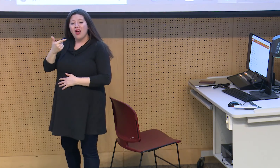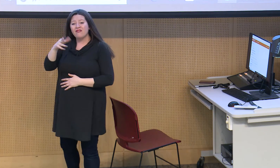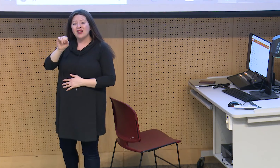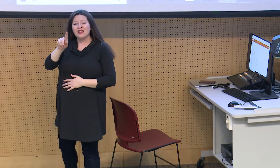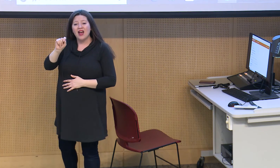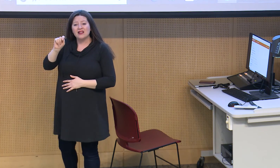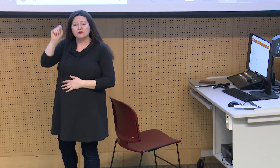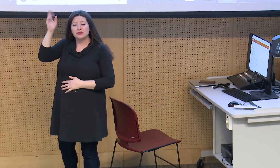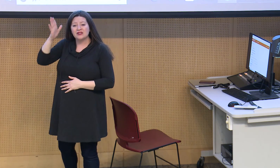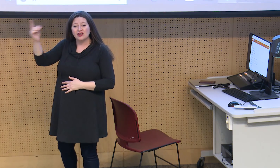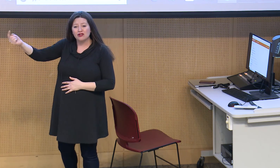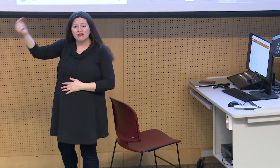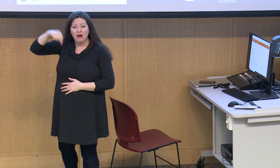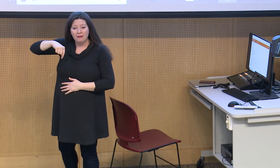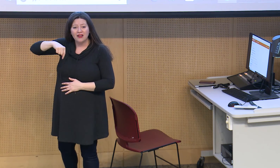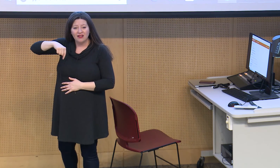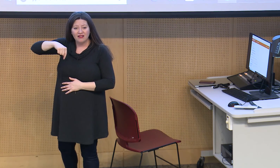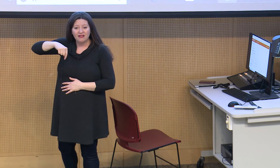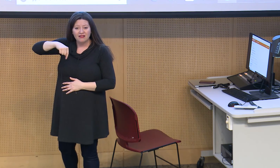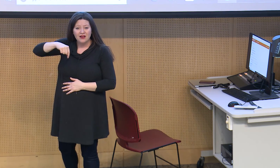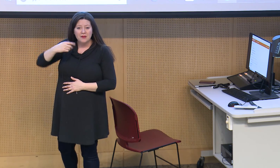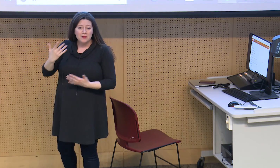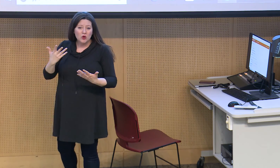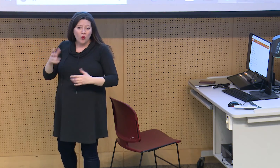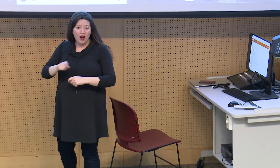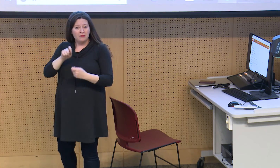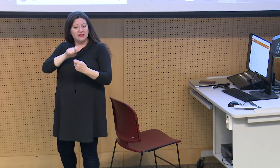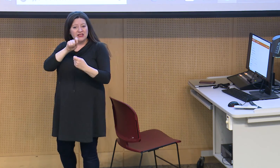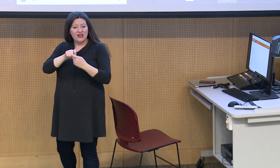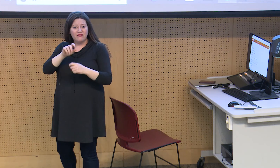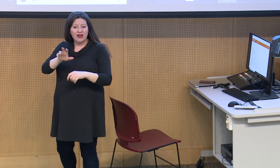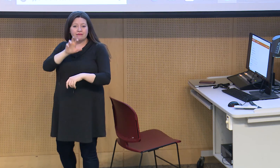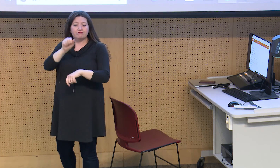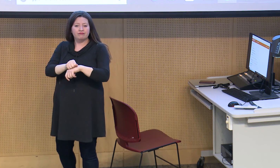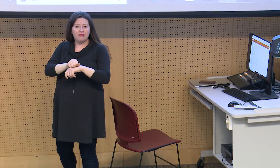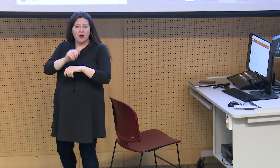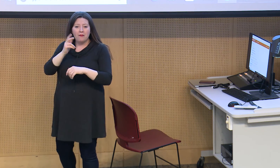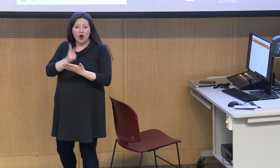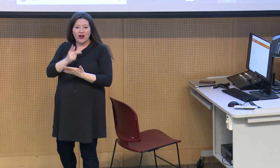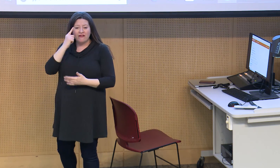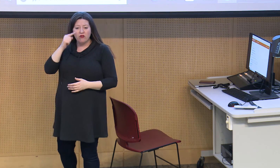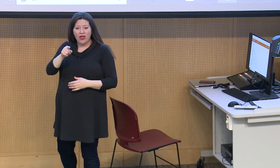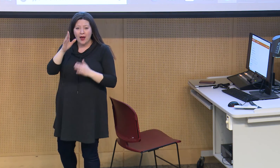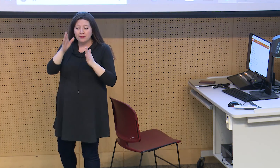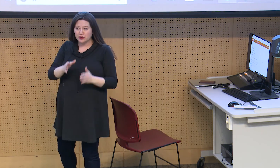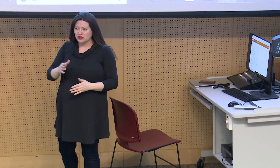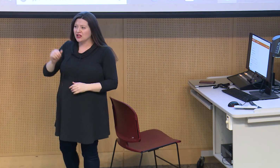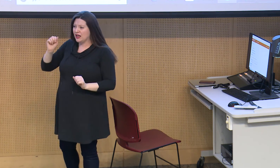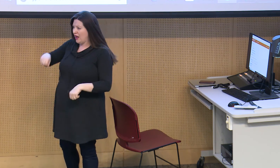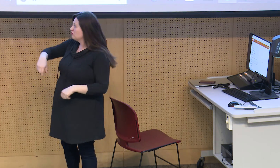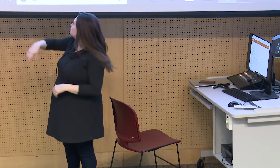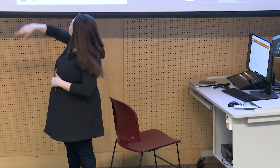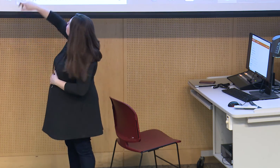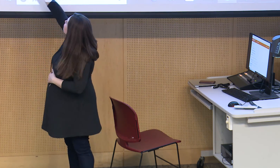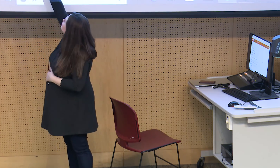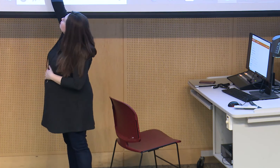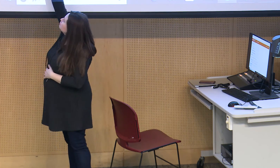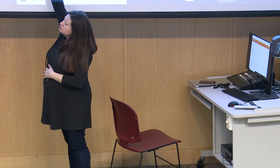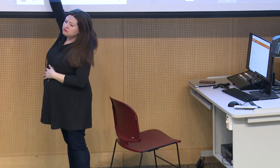So let's say if you want to have a guest speaker come on campus and you want to reserve a specific parking space for that person, you can do so under